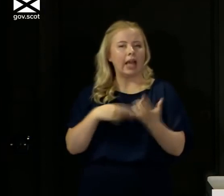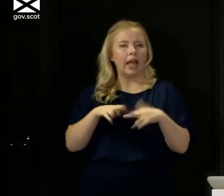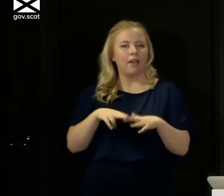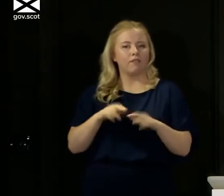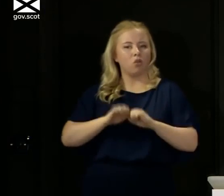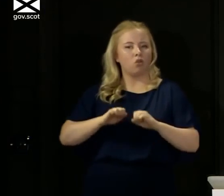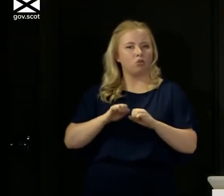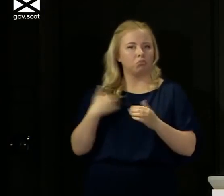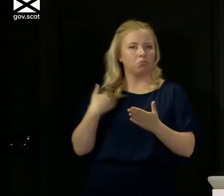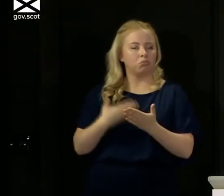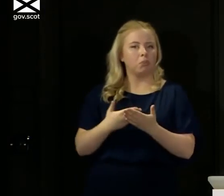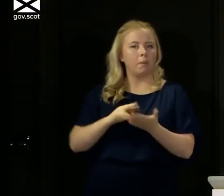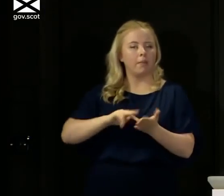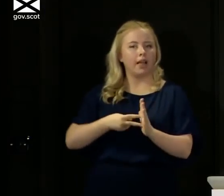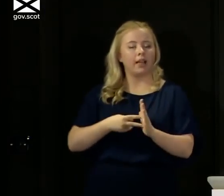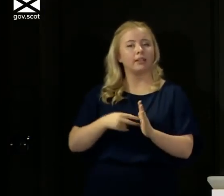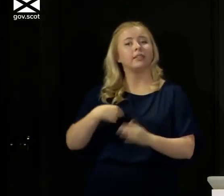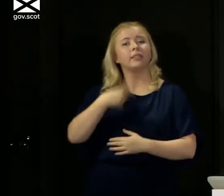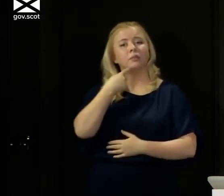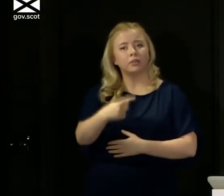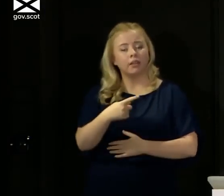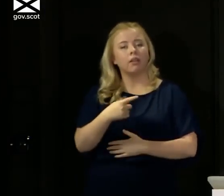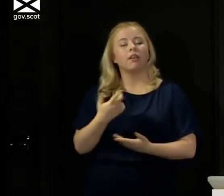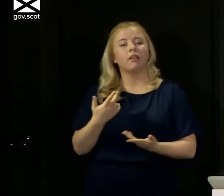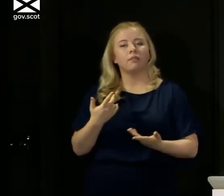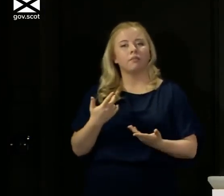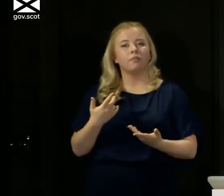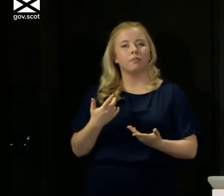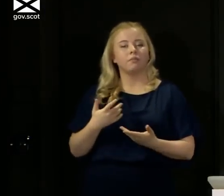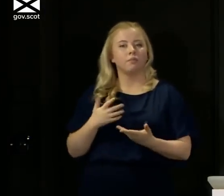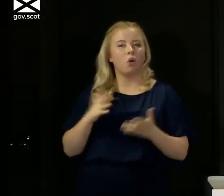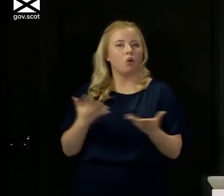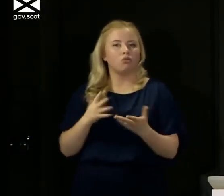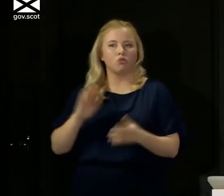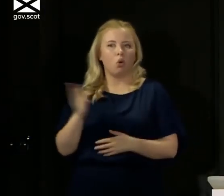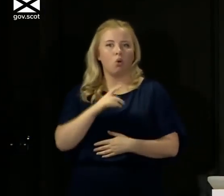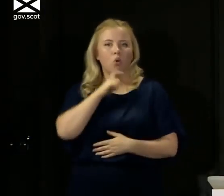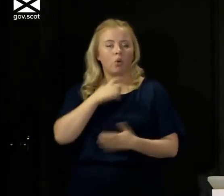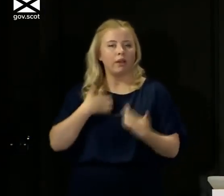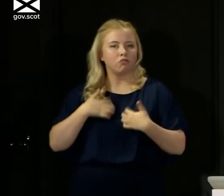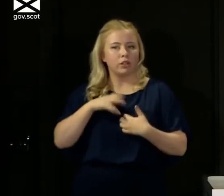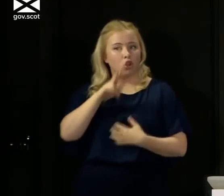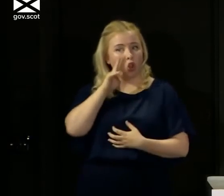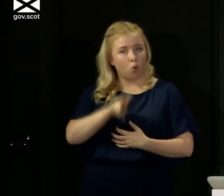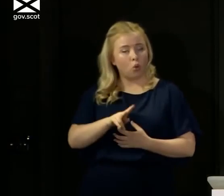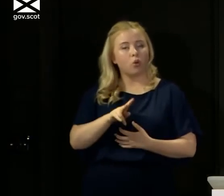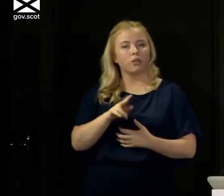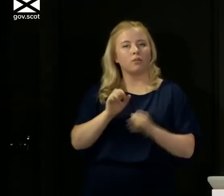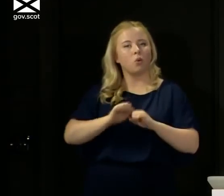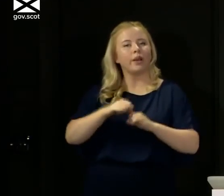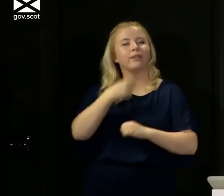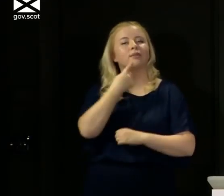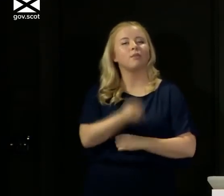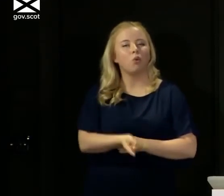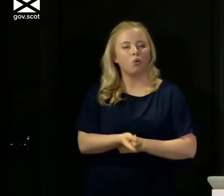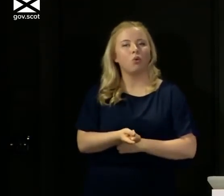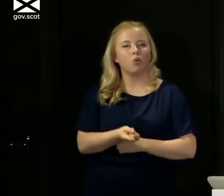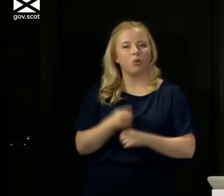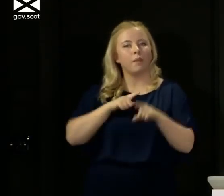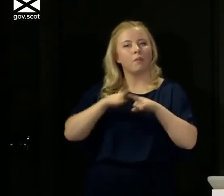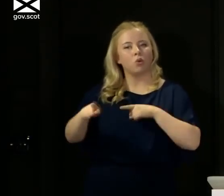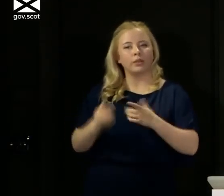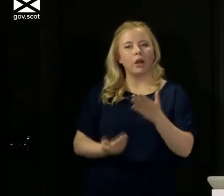plans underway. What I would say, and I would encourage everybody who's interested in this to look and maybe wait till tomorrow till the